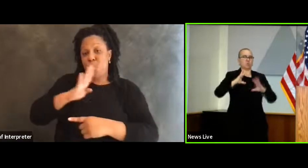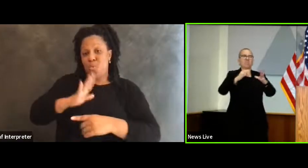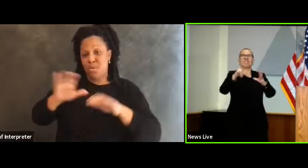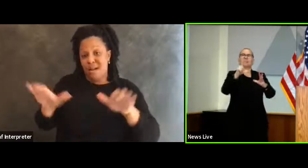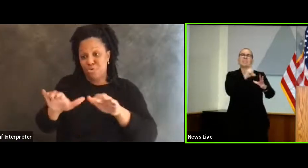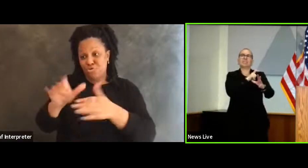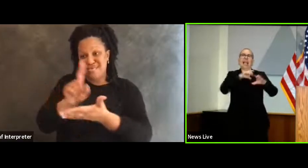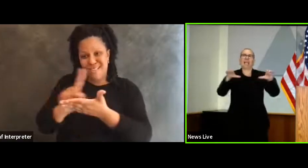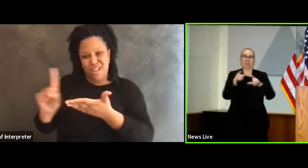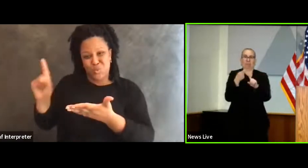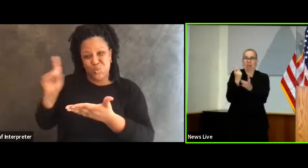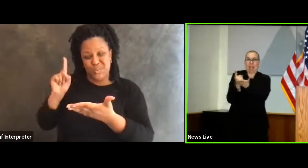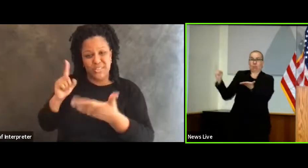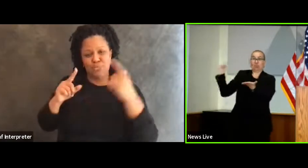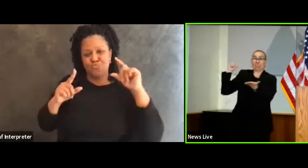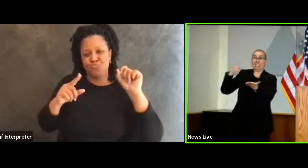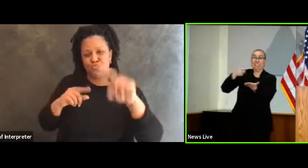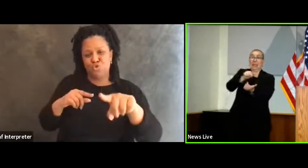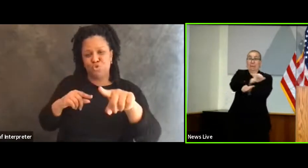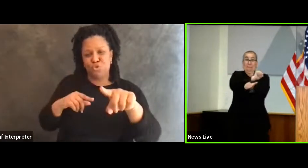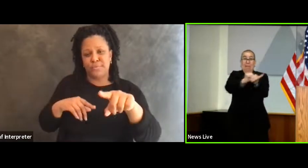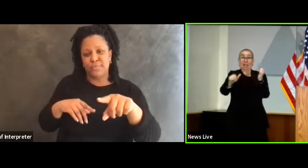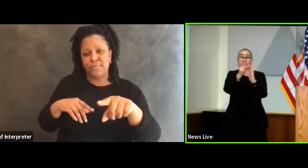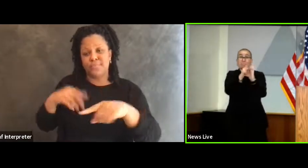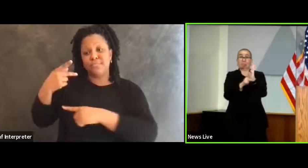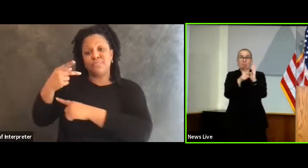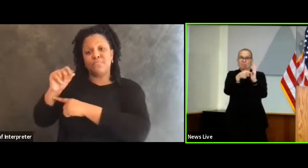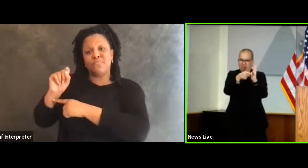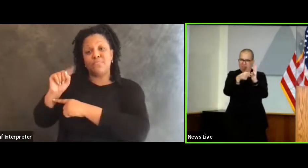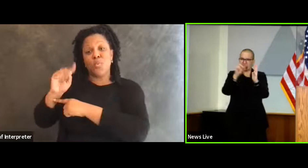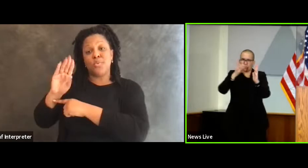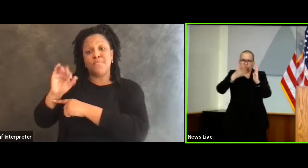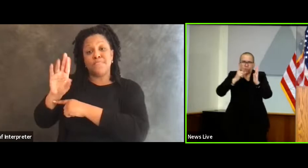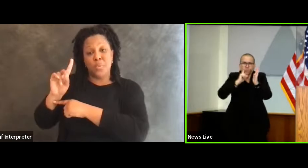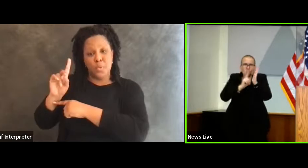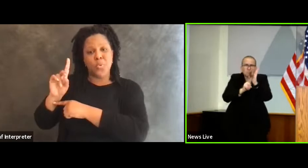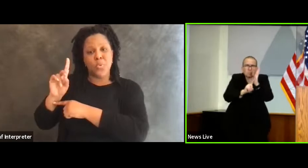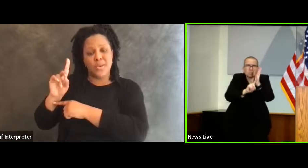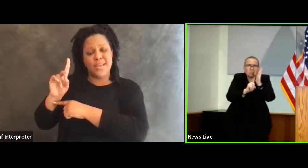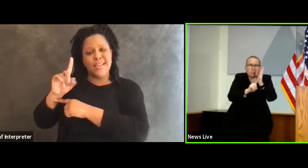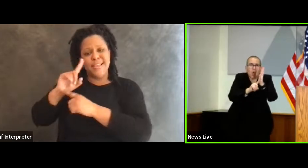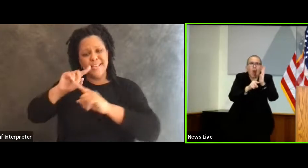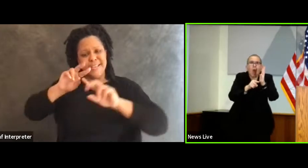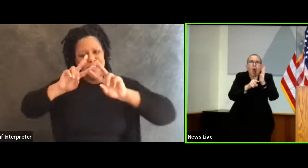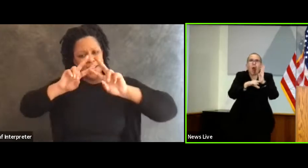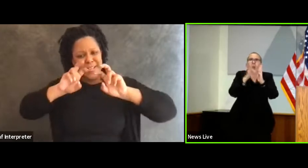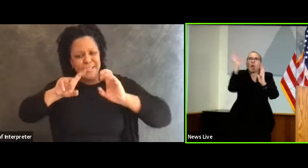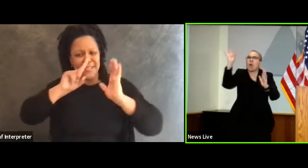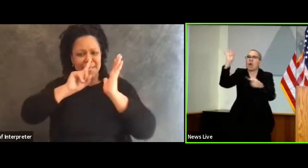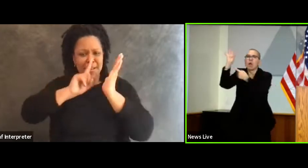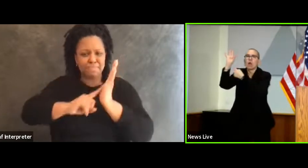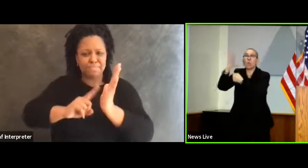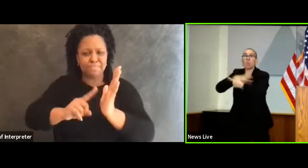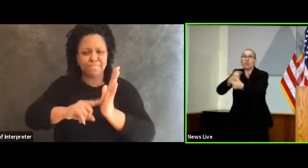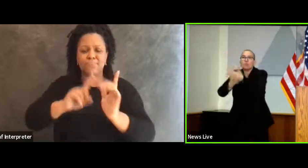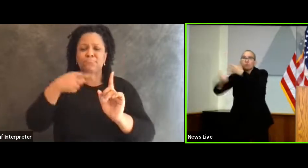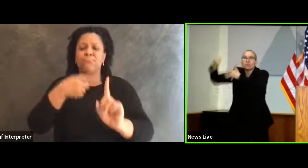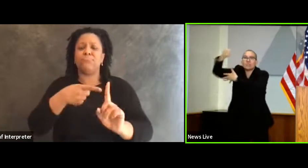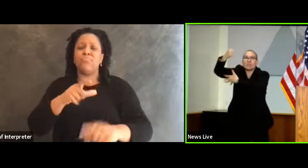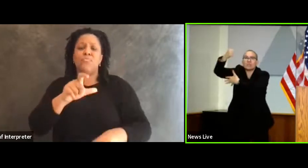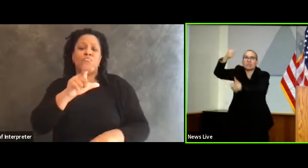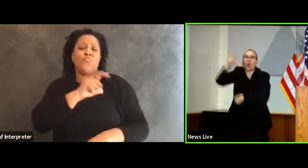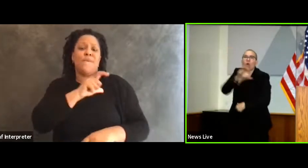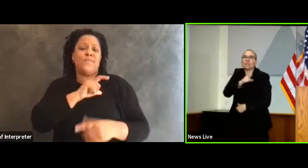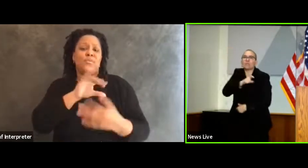a policy, or it's looking into, it's exploring enacting a policy on white supremacist officers. And on the